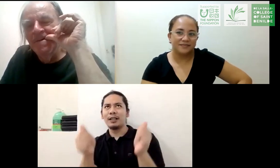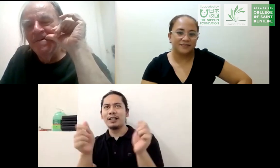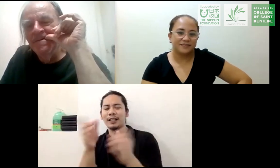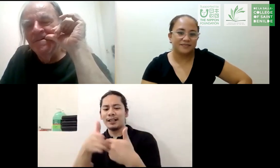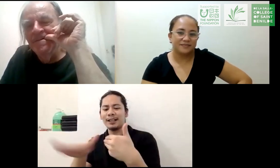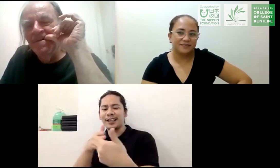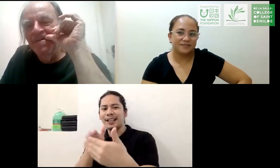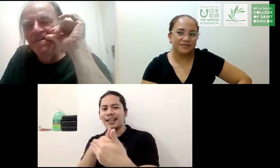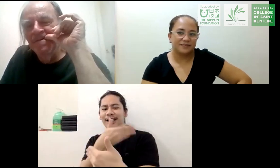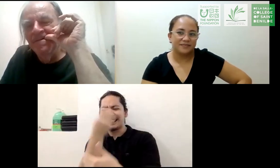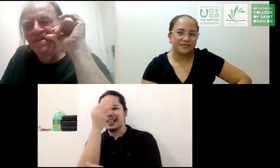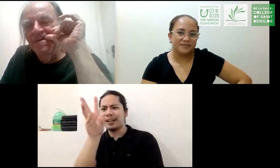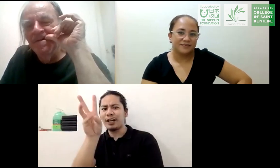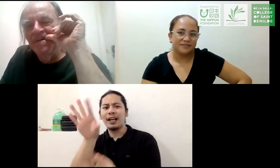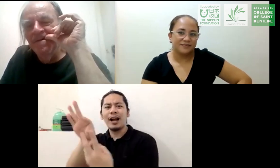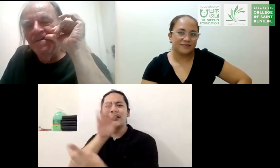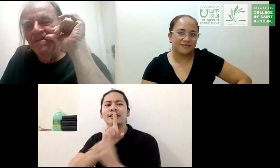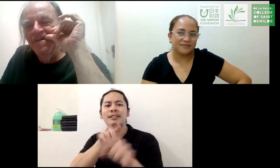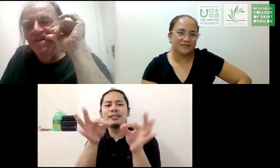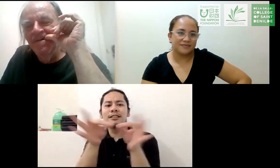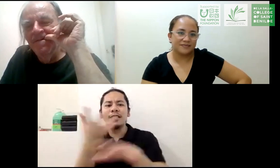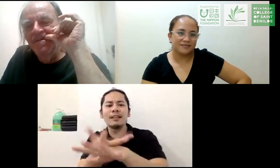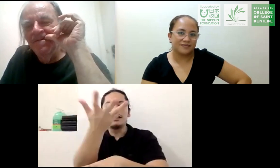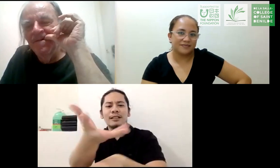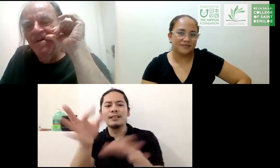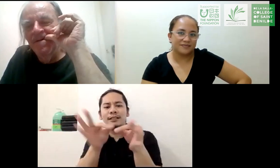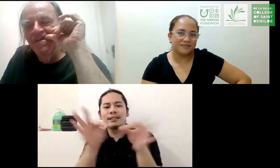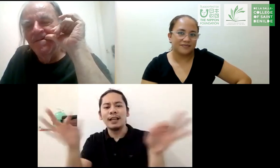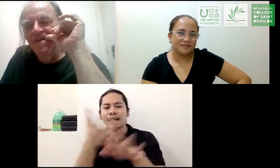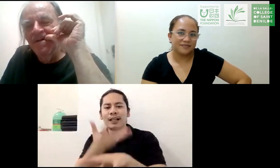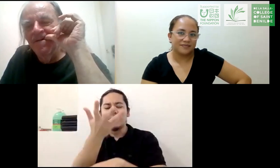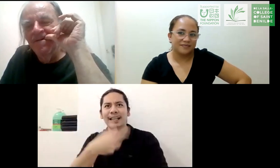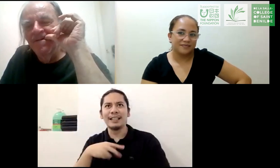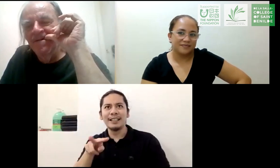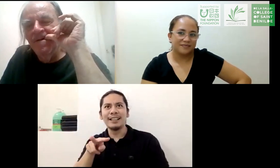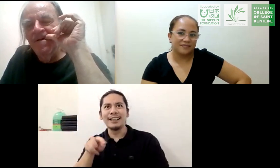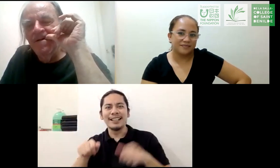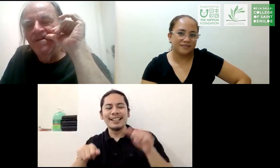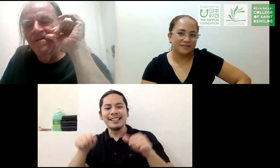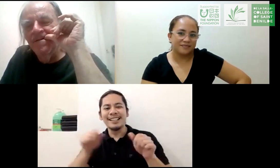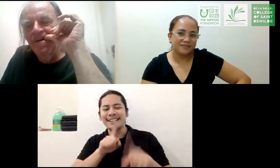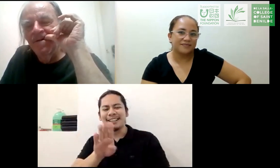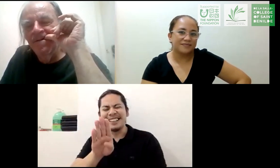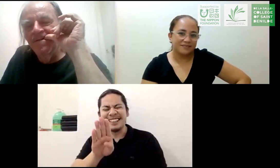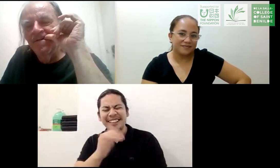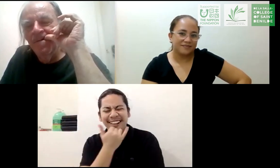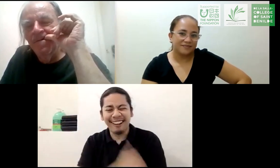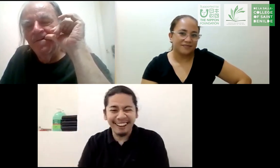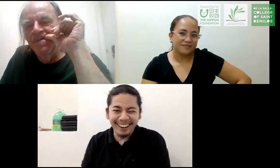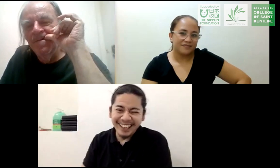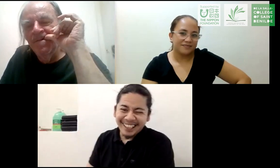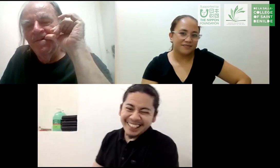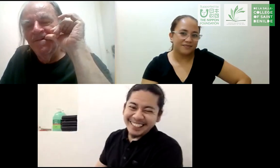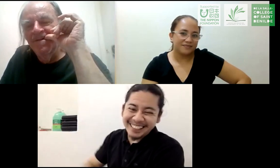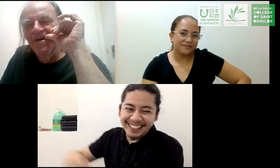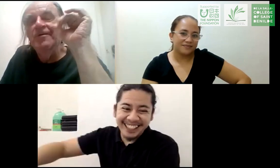the sentence wrong because I was thinking what's before and after, and to me okay. that's why it was a trick question